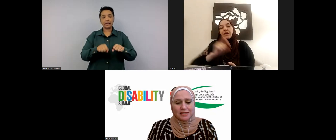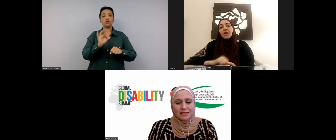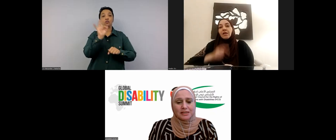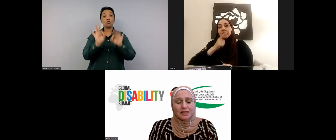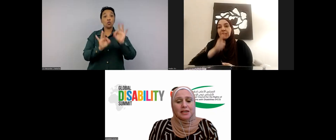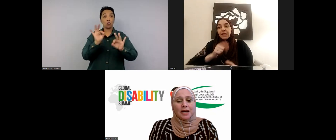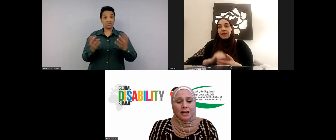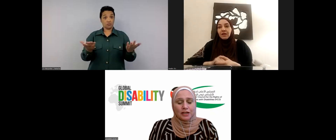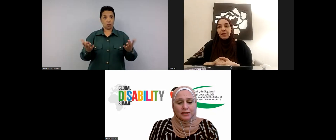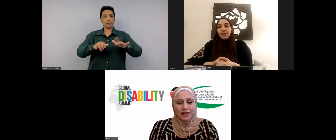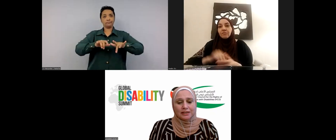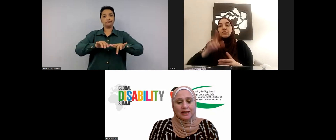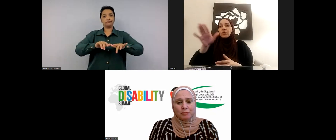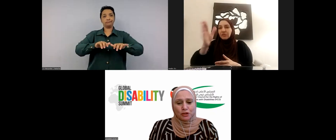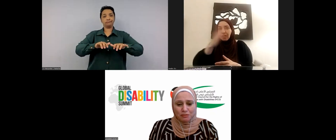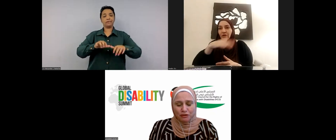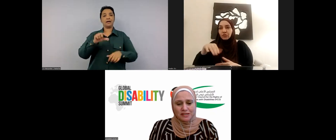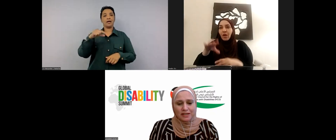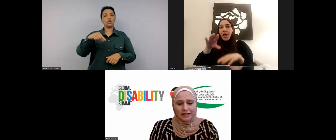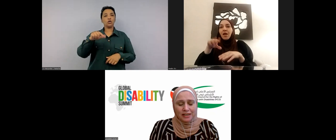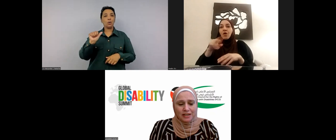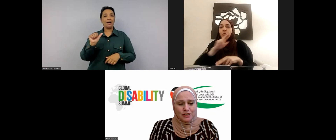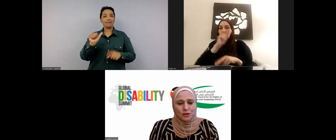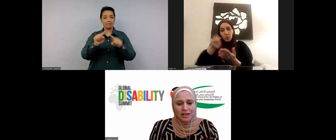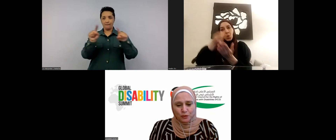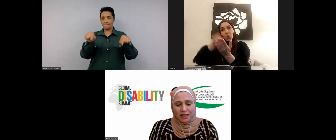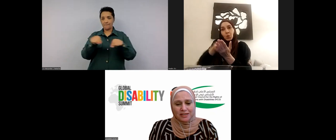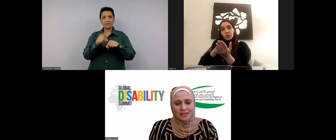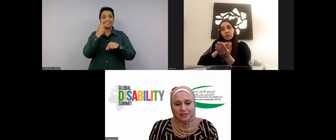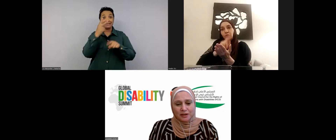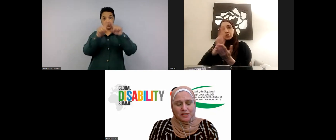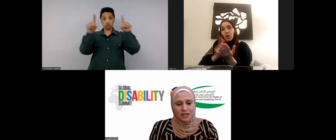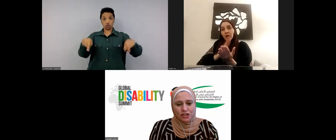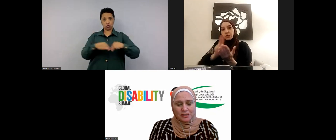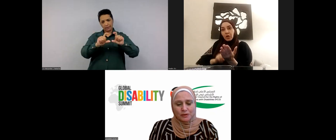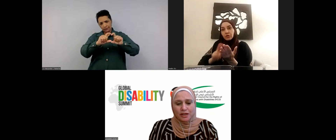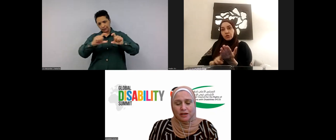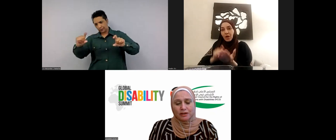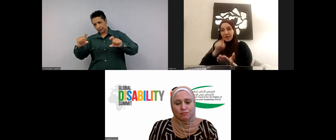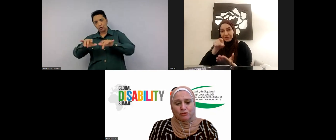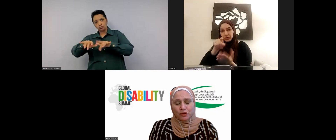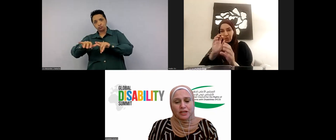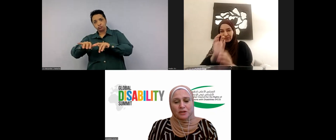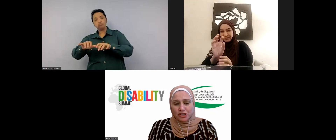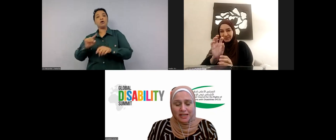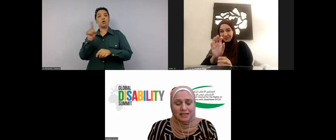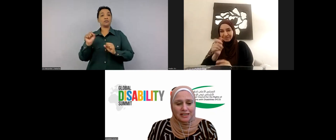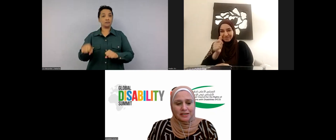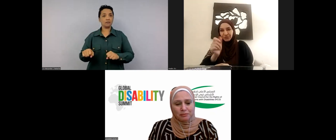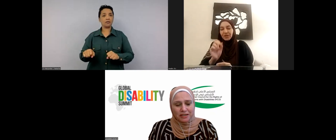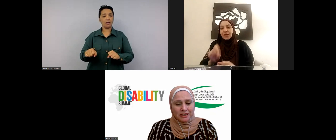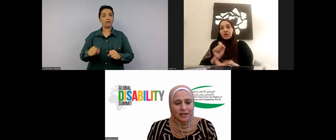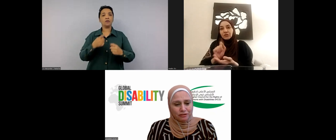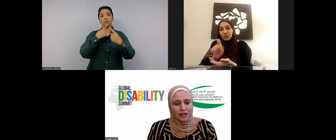and answer icon at the bottom of the screen, so that we can start our sessions for the questions and